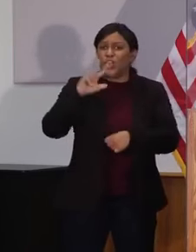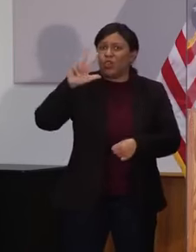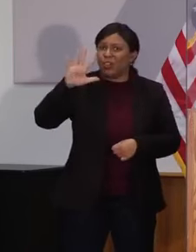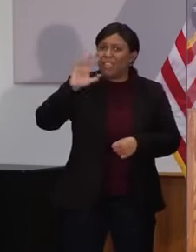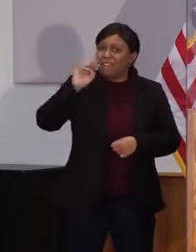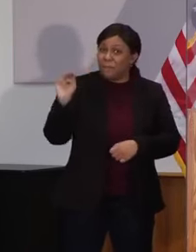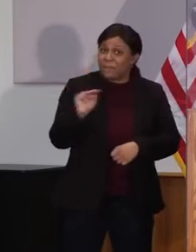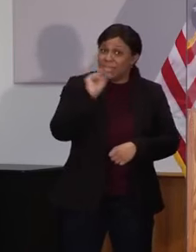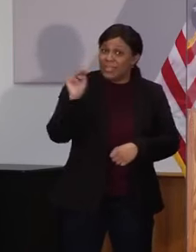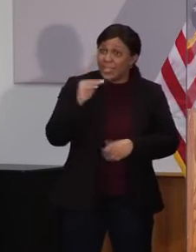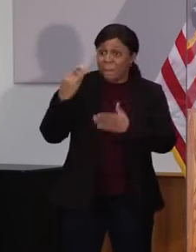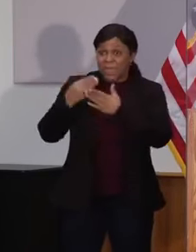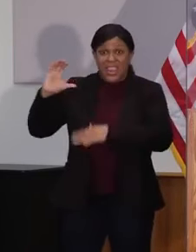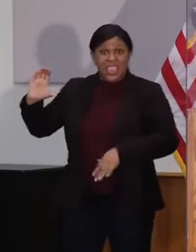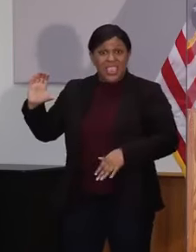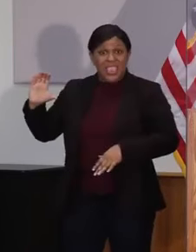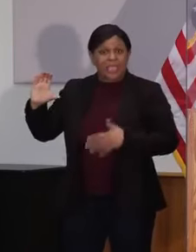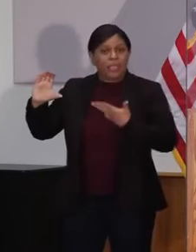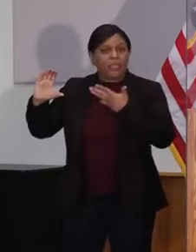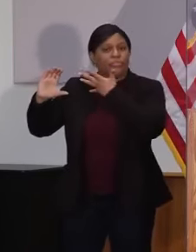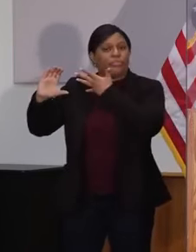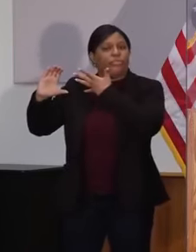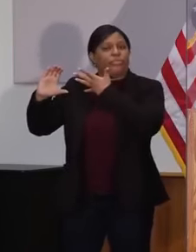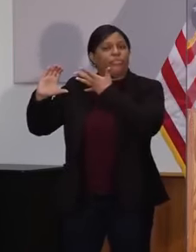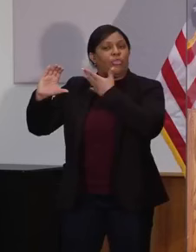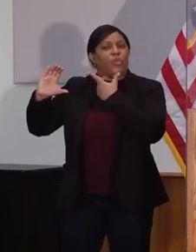forward, what do you see that money going toward?